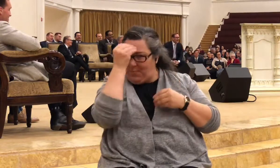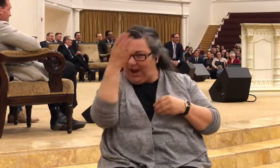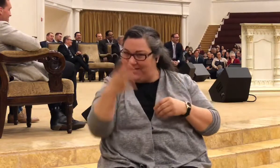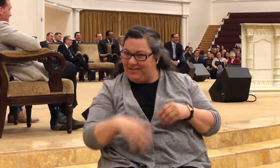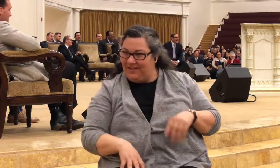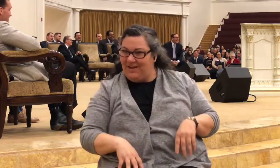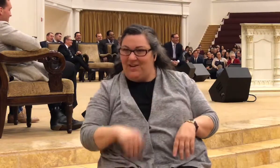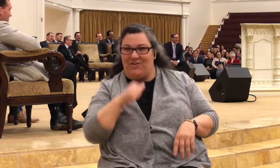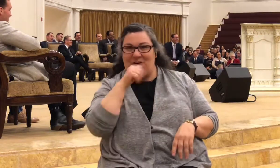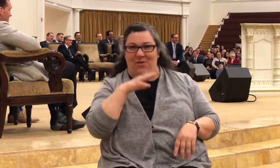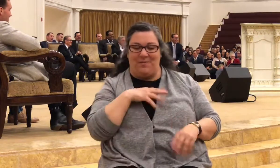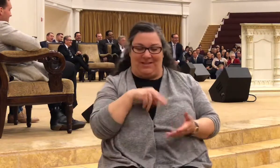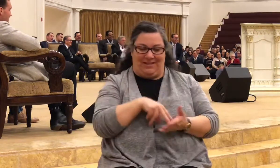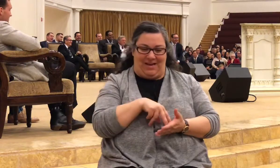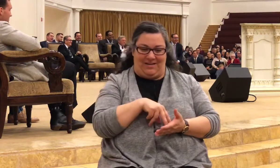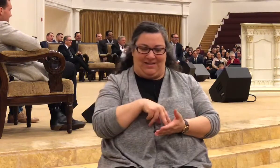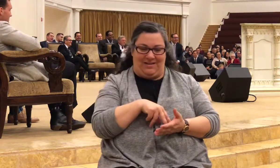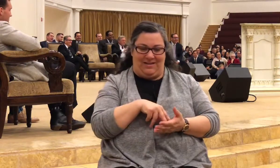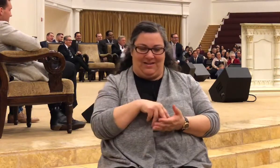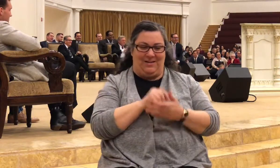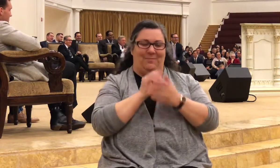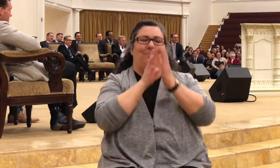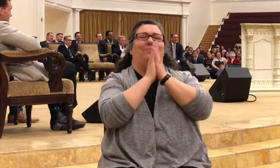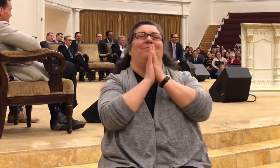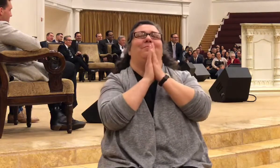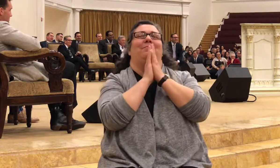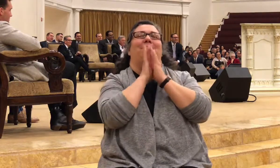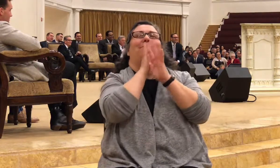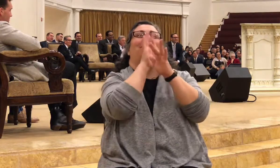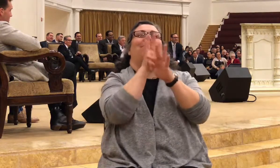So she's sitting there acting like she's in the Holy Ghost, speaking in tongues.